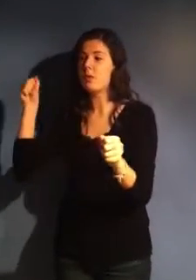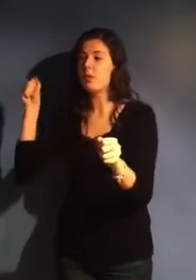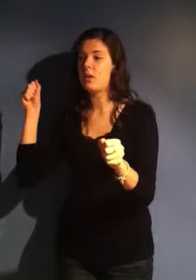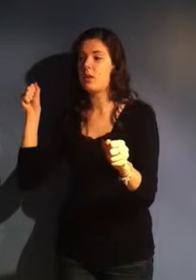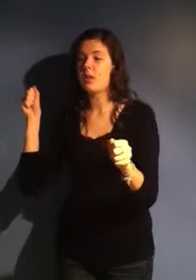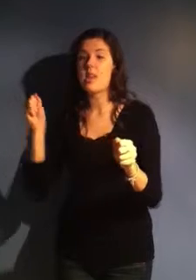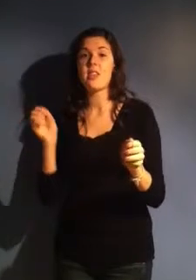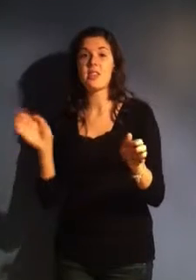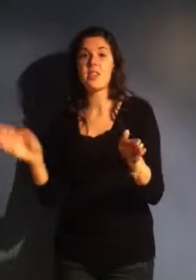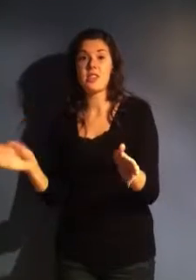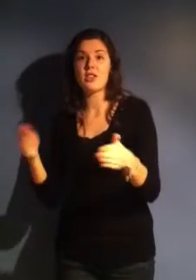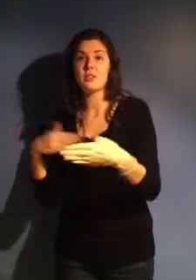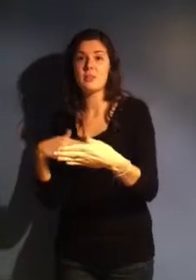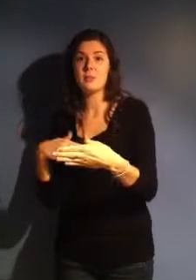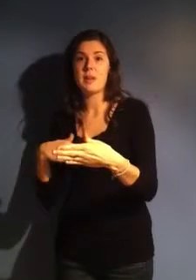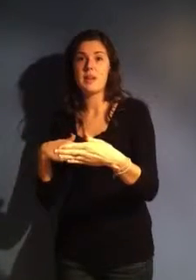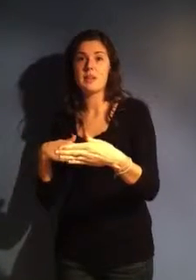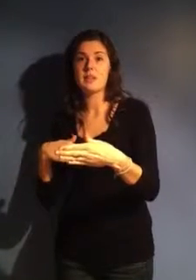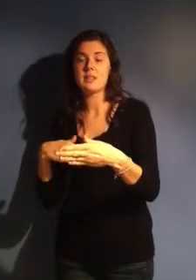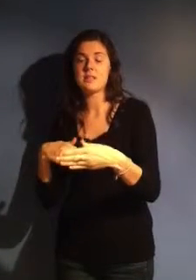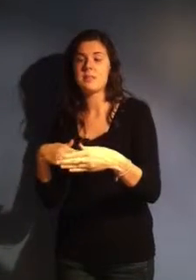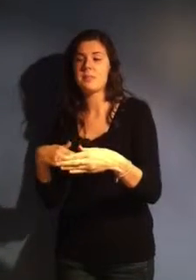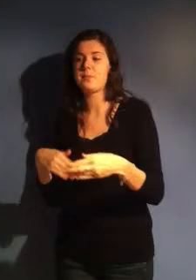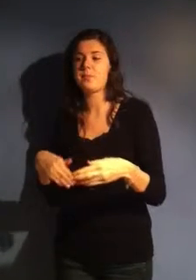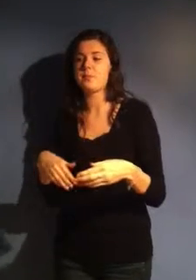the box, the deep box where the